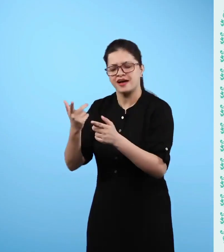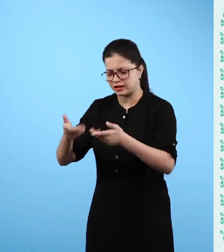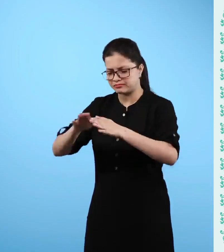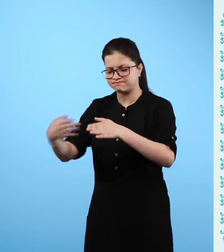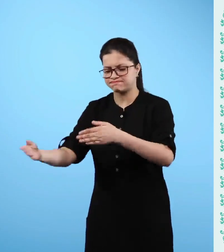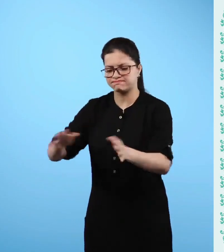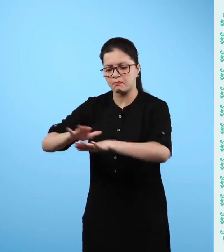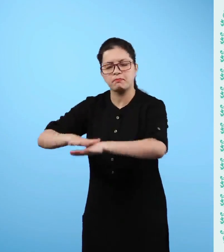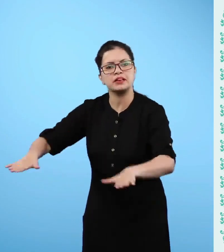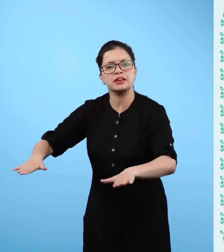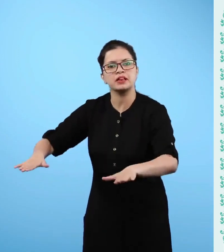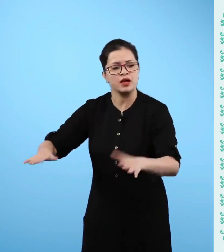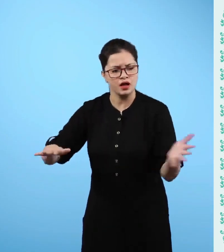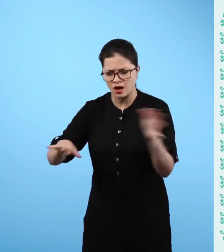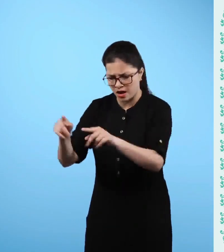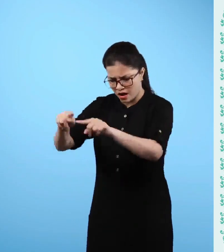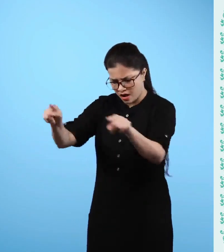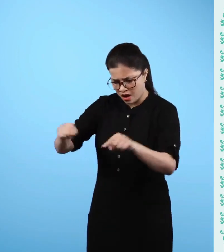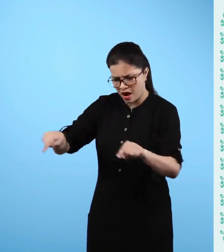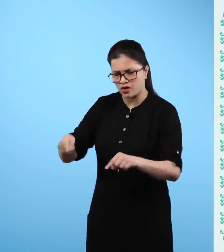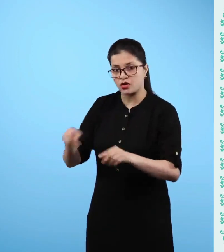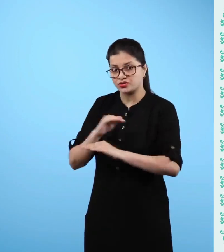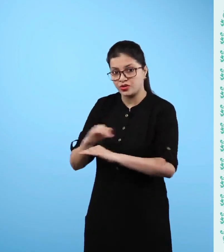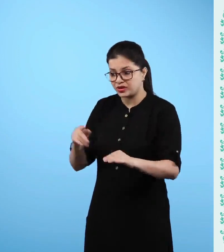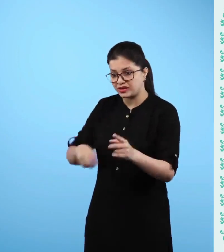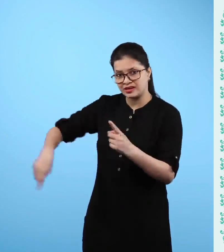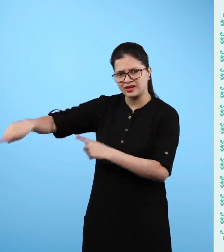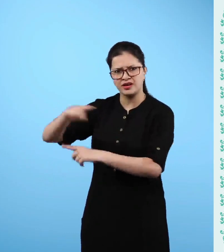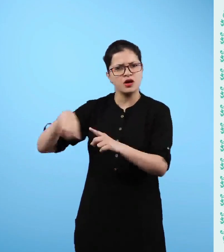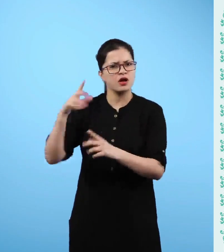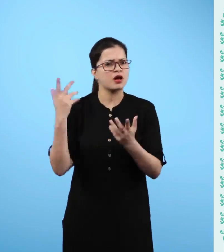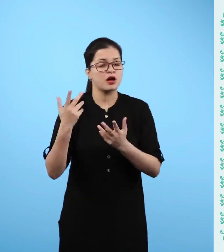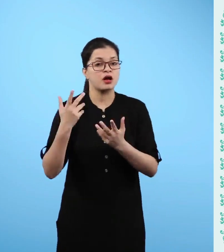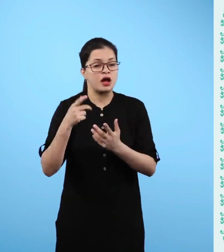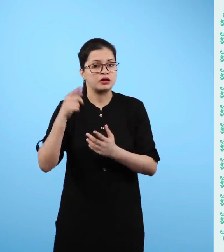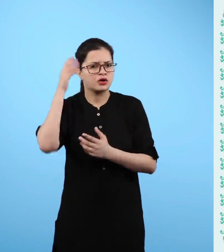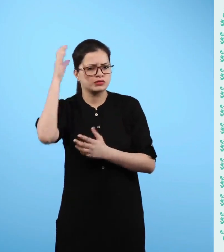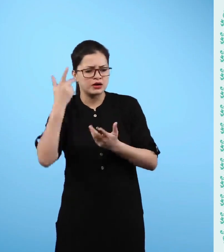The representation used here are nets, like the ones above,